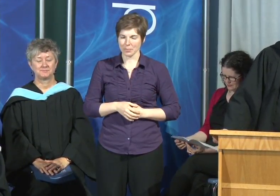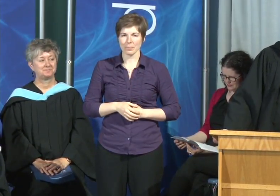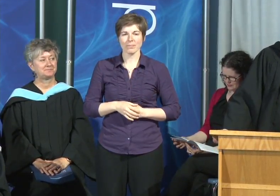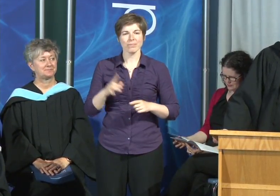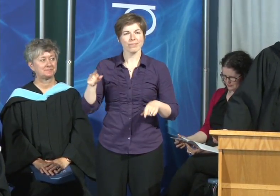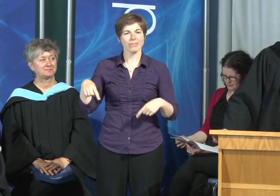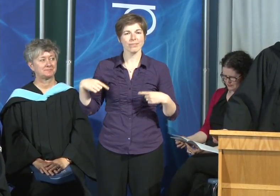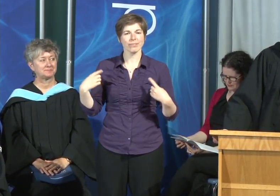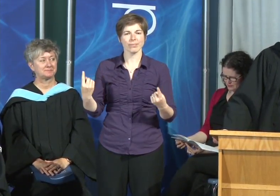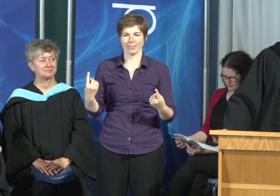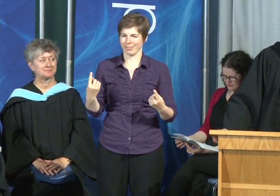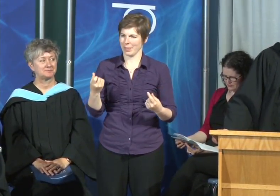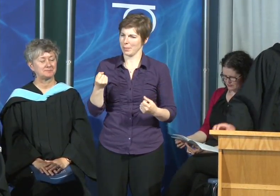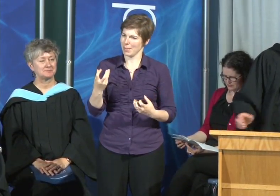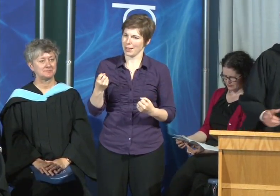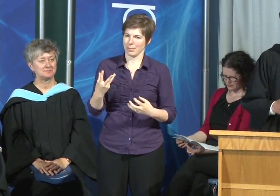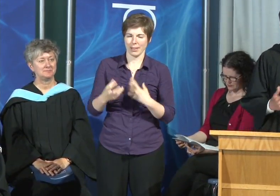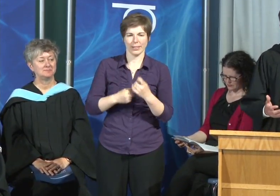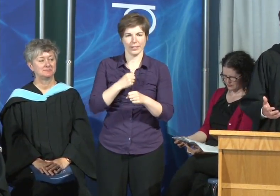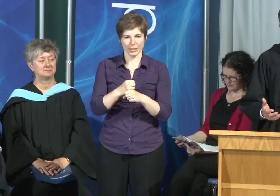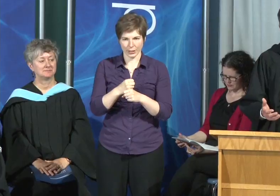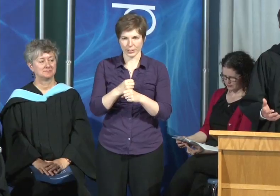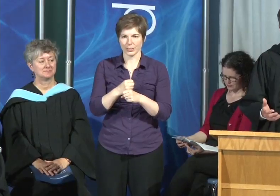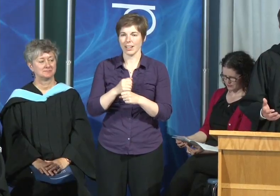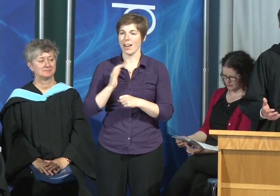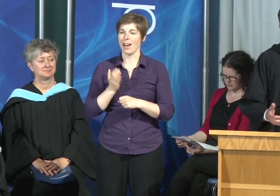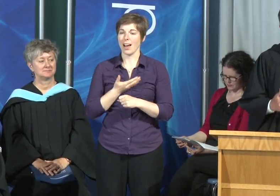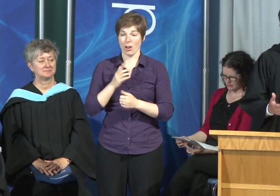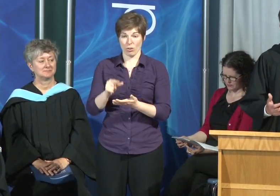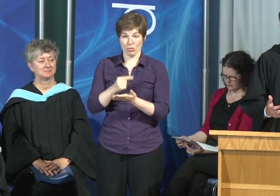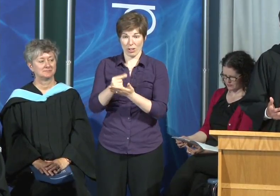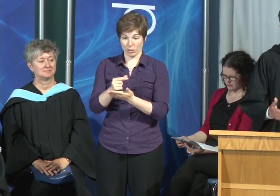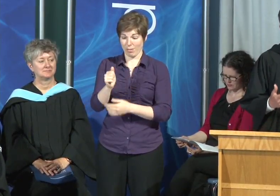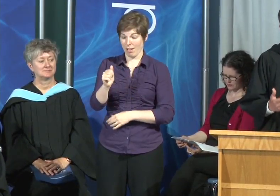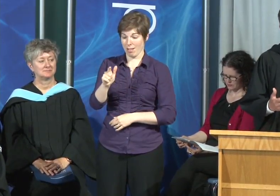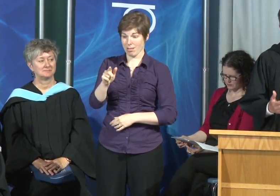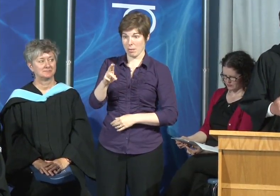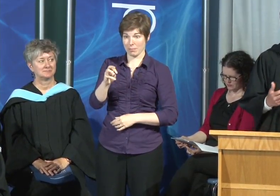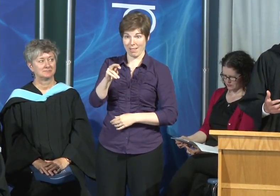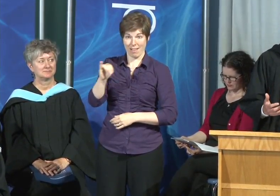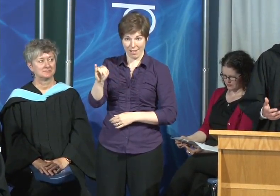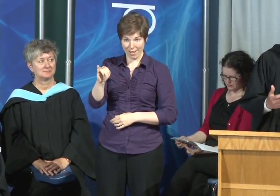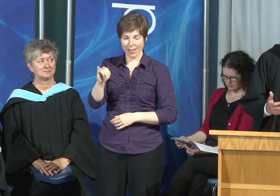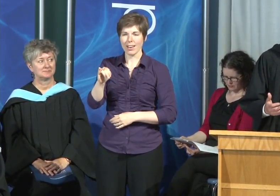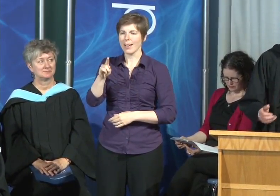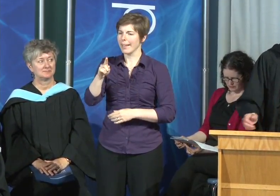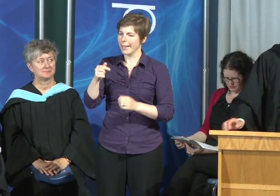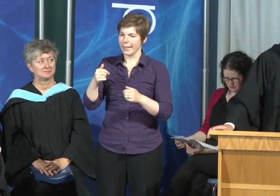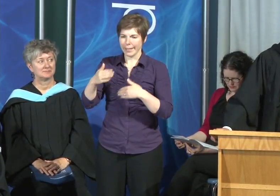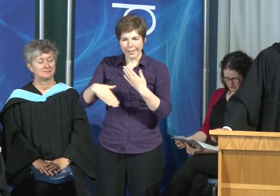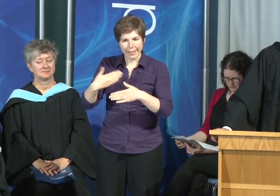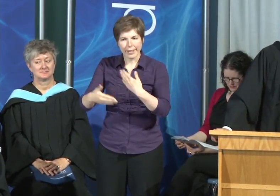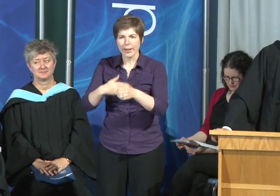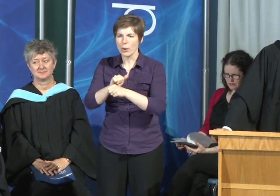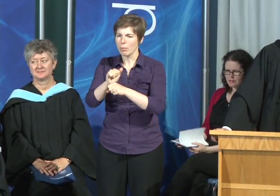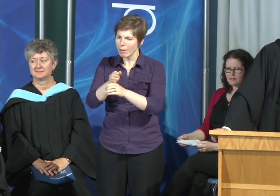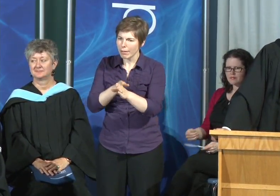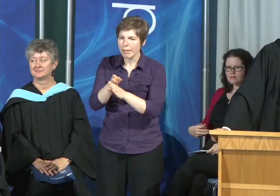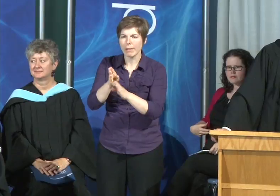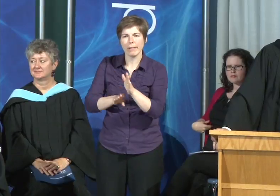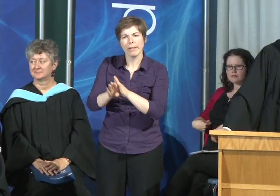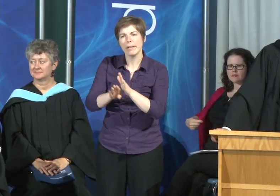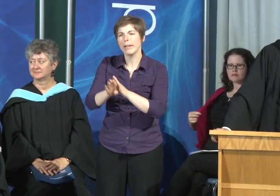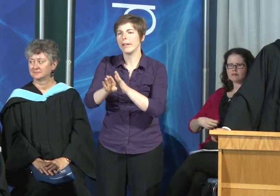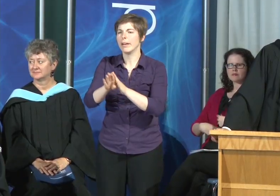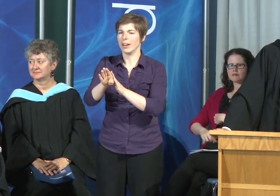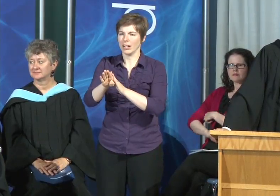our alumni have been pursuing their passions and balancing work and family in ways that help build